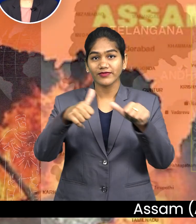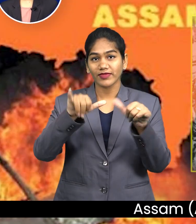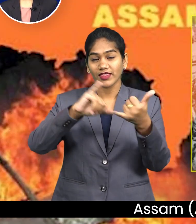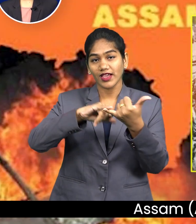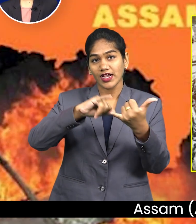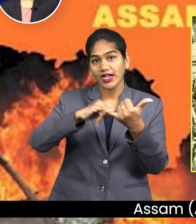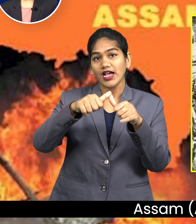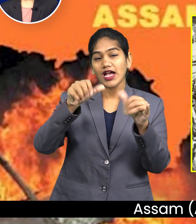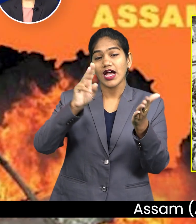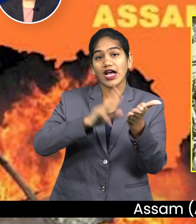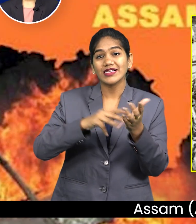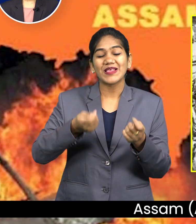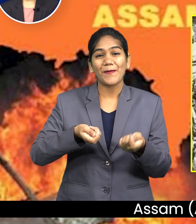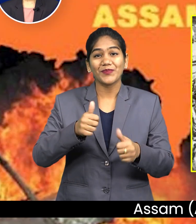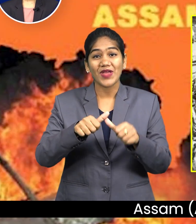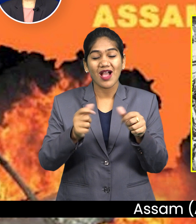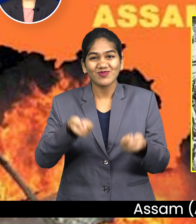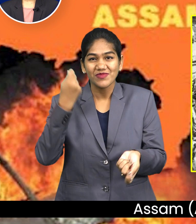Assam movement.